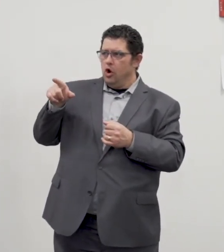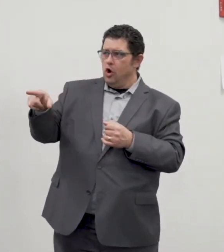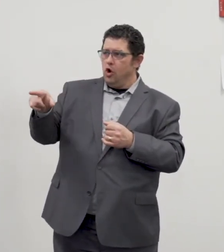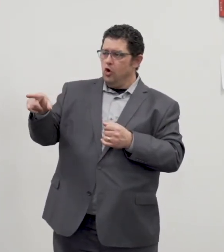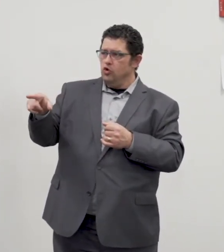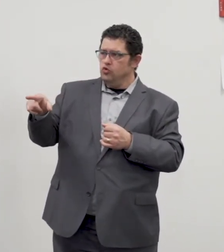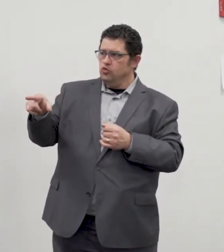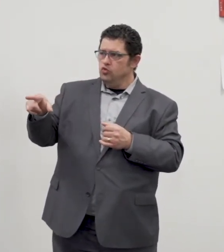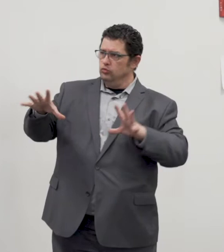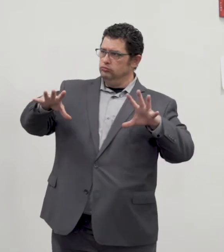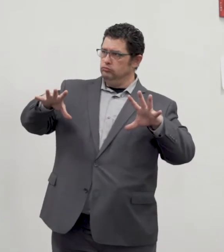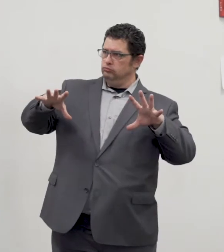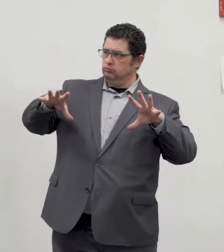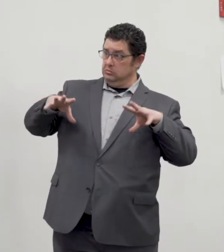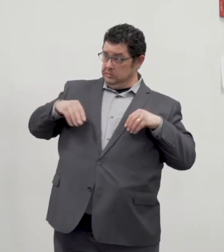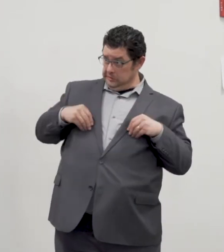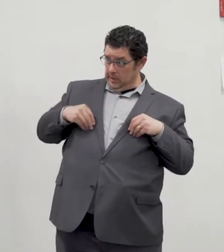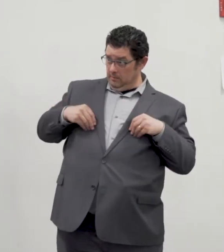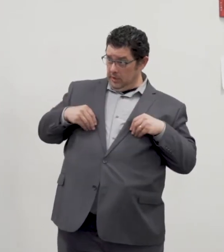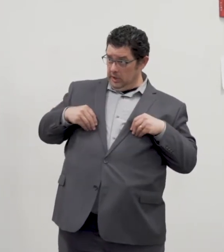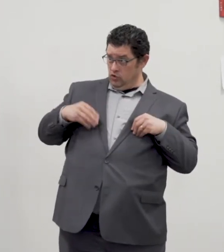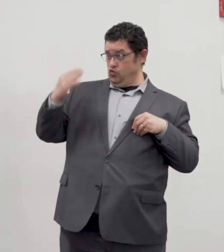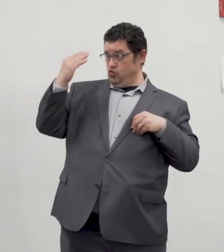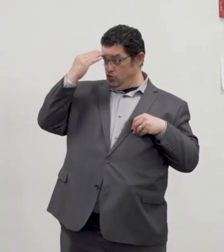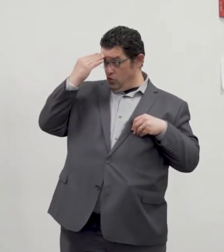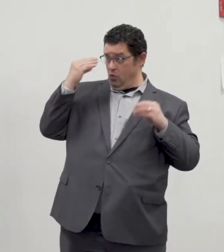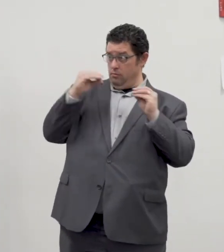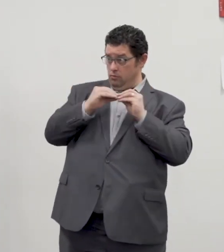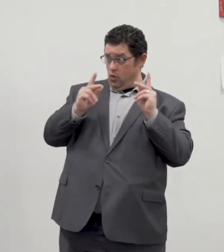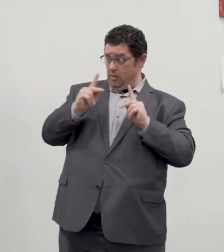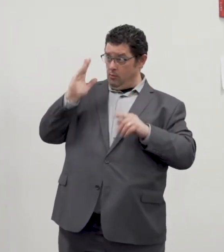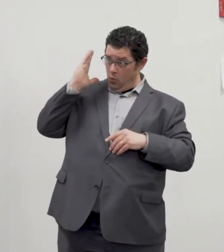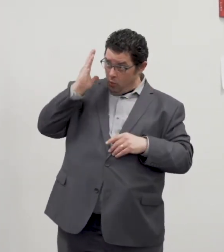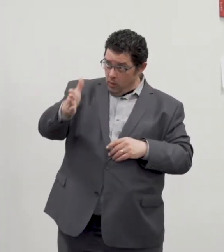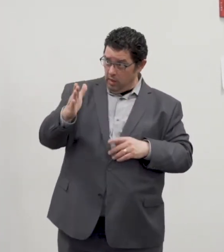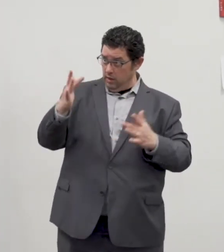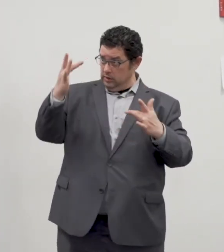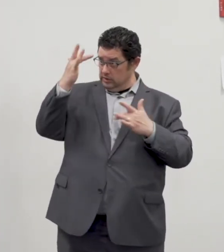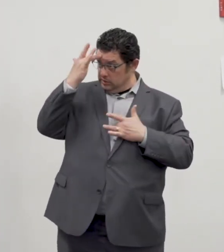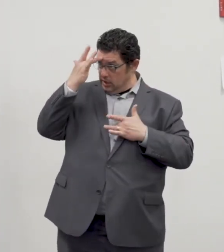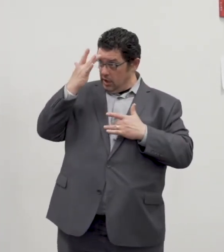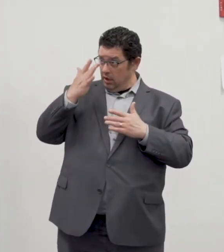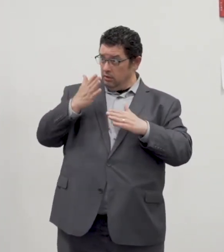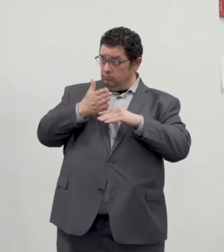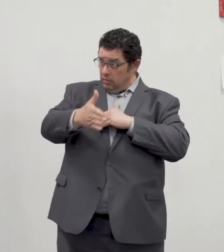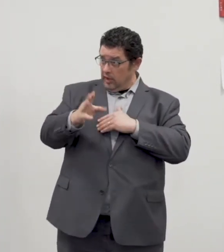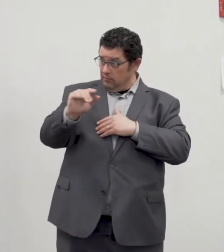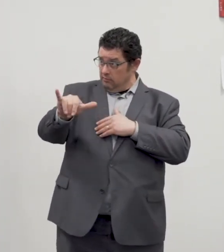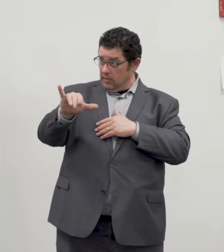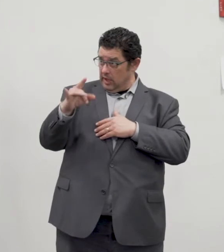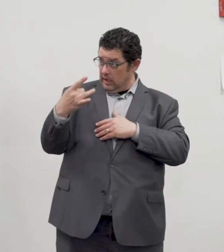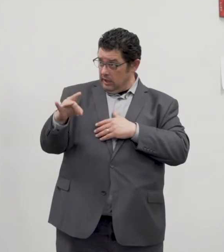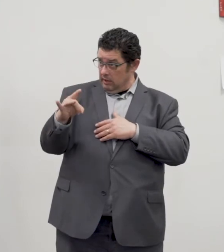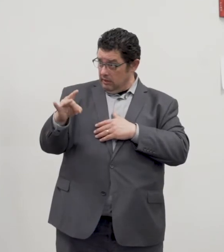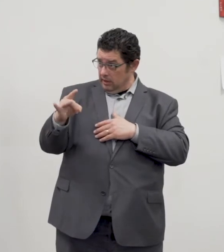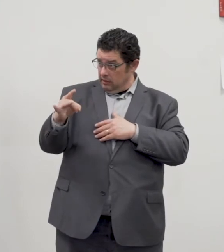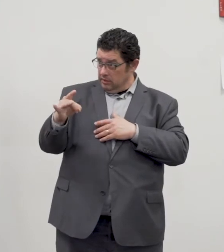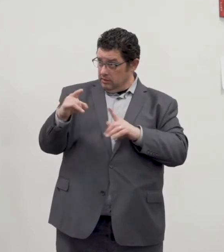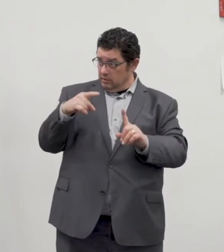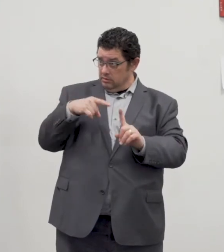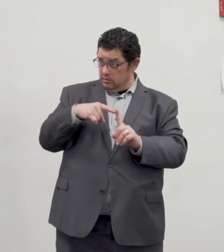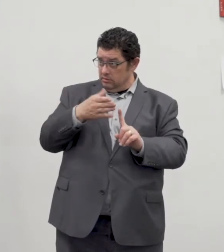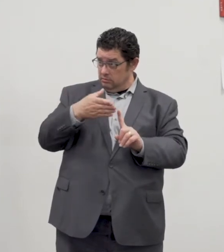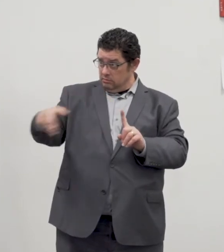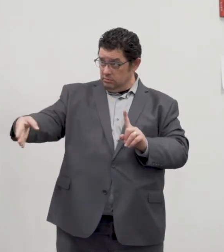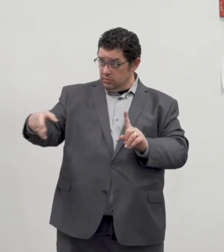level more people will get sick after May 18th, that we won't continue a straight downward slide, that as people start to go out and